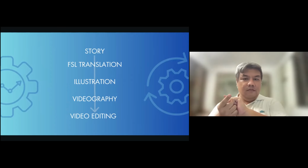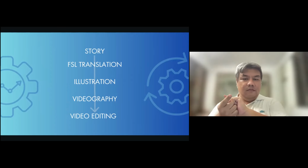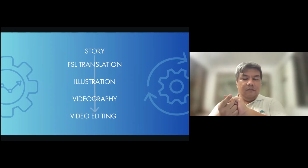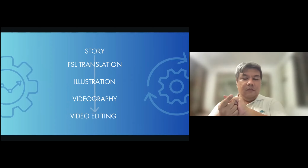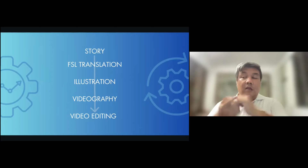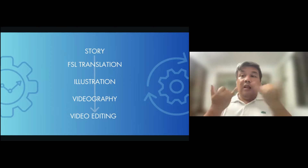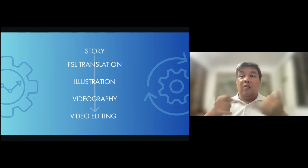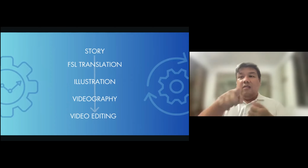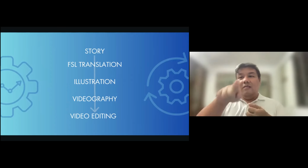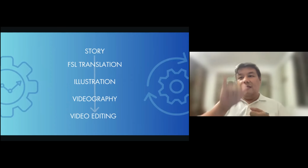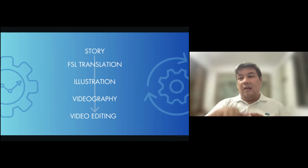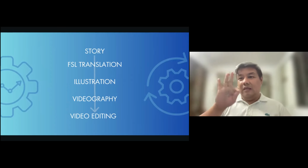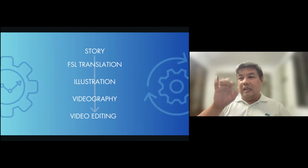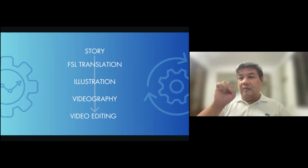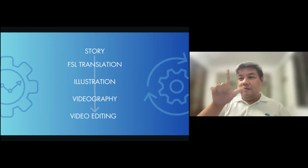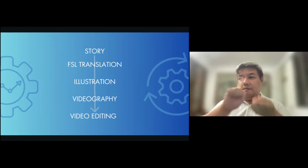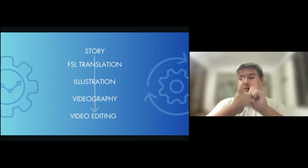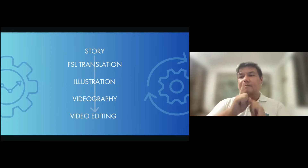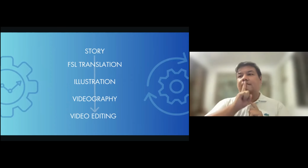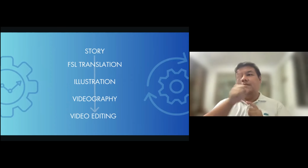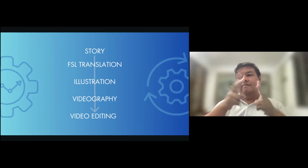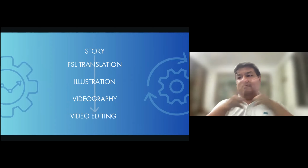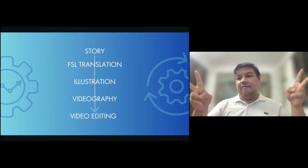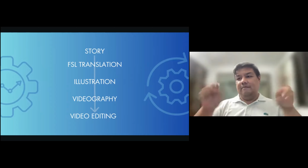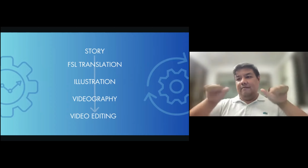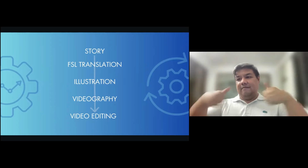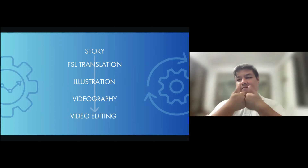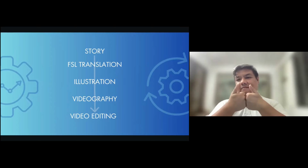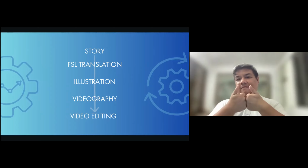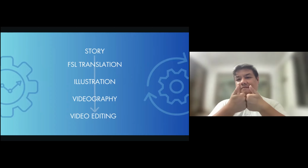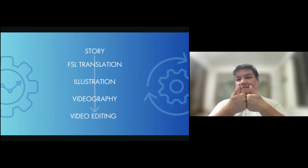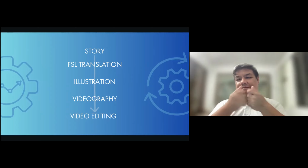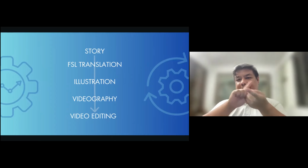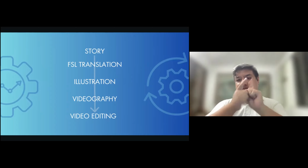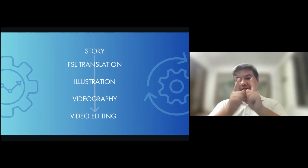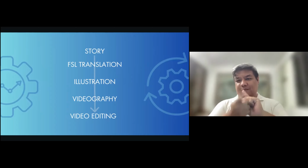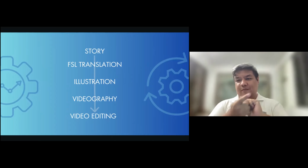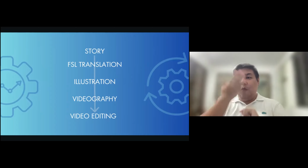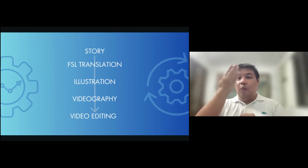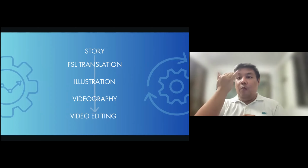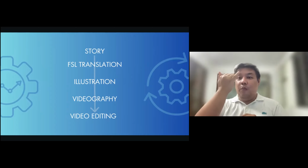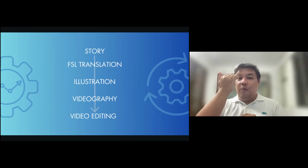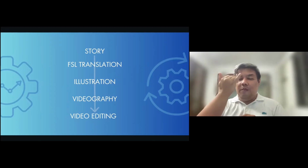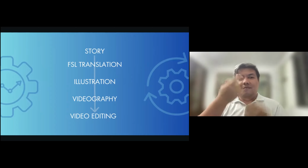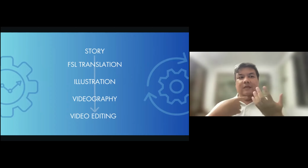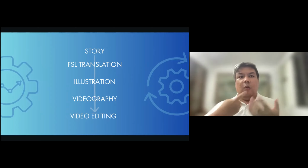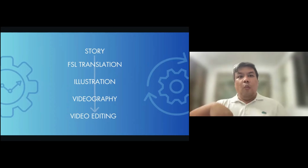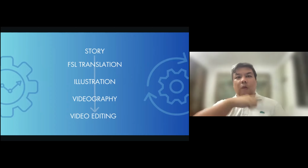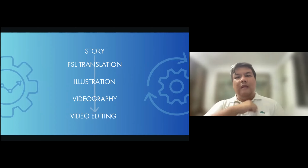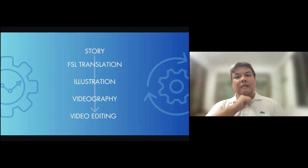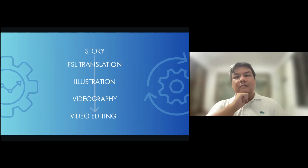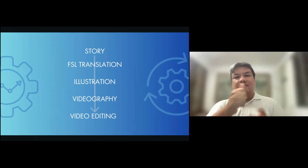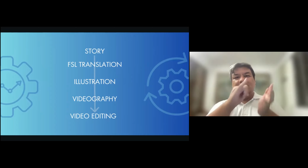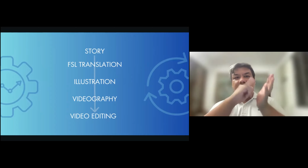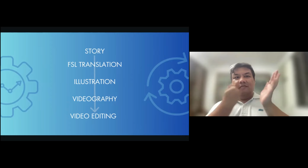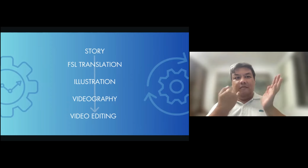in Philippine Sign Language, the FSL. And that's the challenging part, to do all those